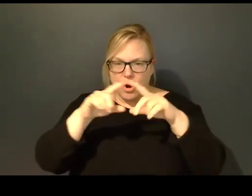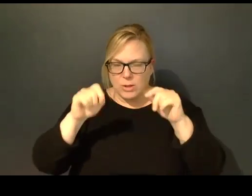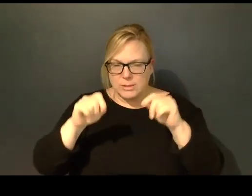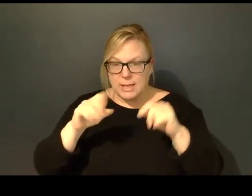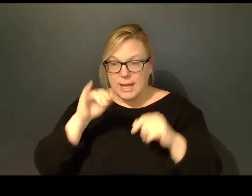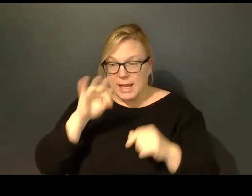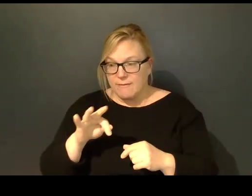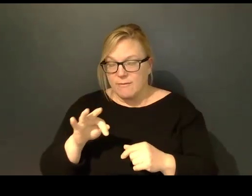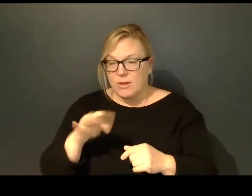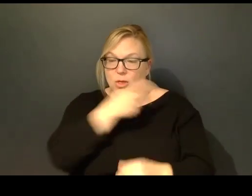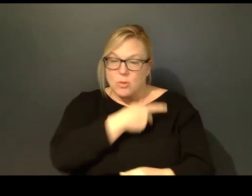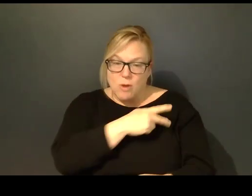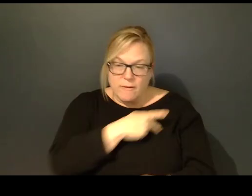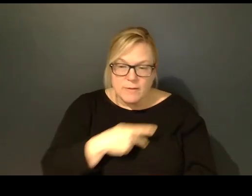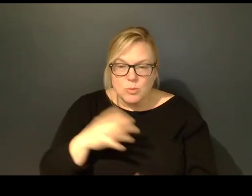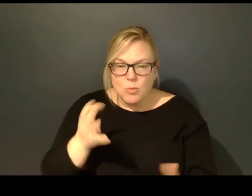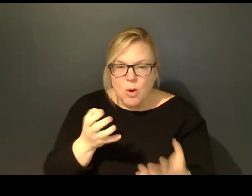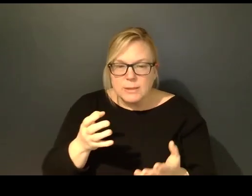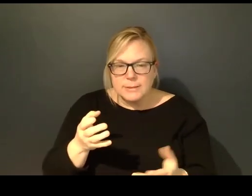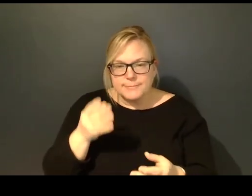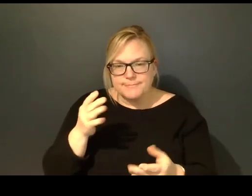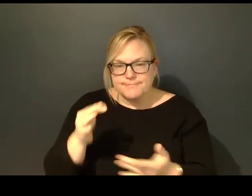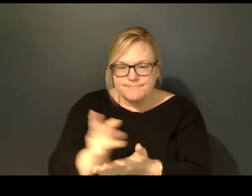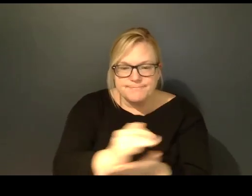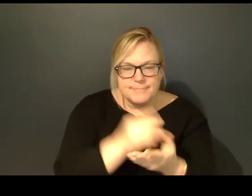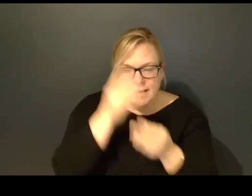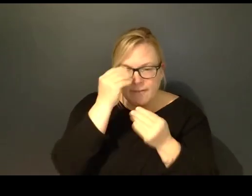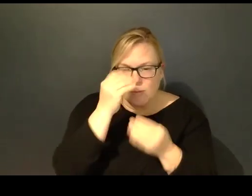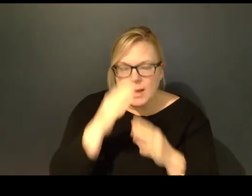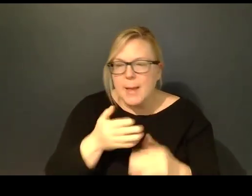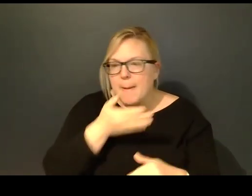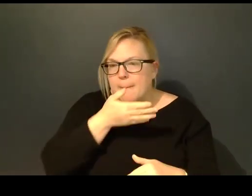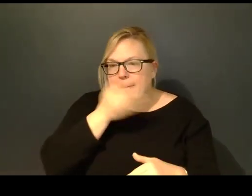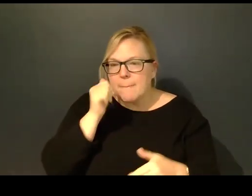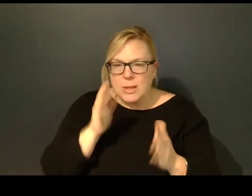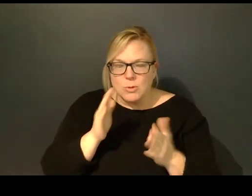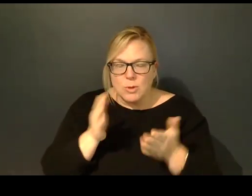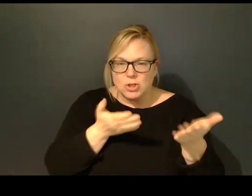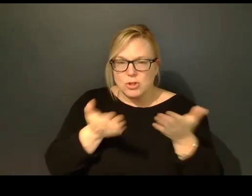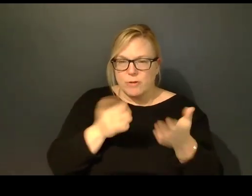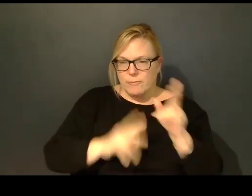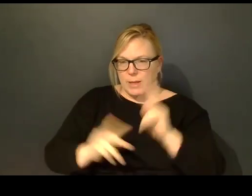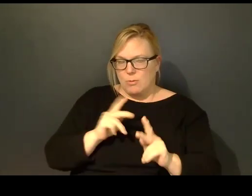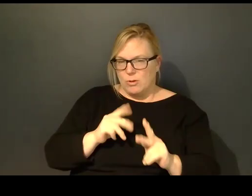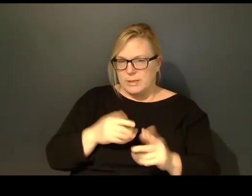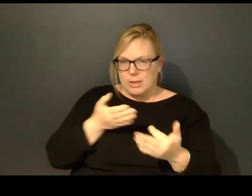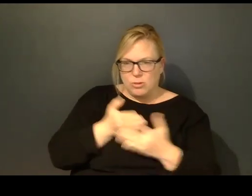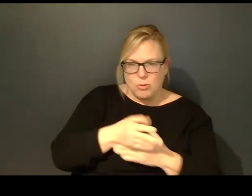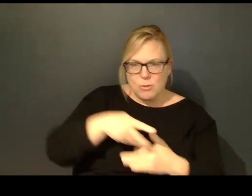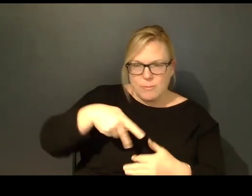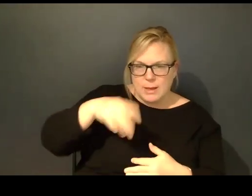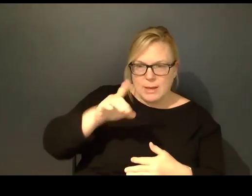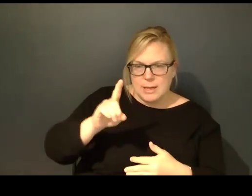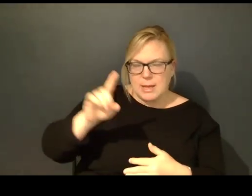on the best ways to serve folks, they have a question here. Is it PDFs? Um, any